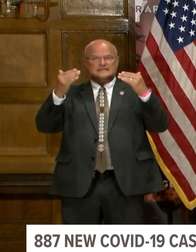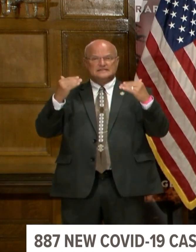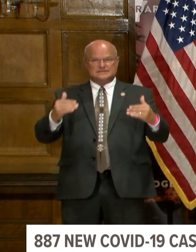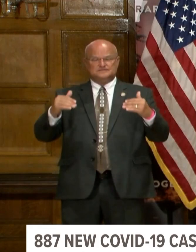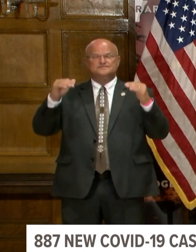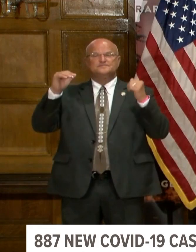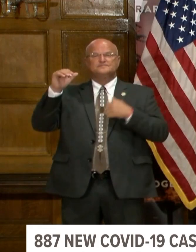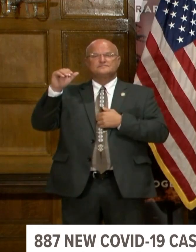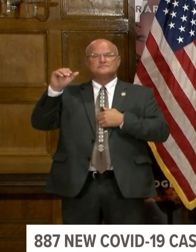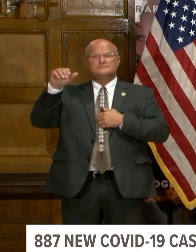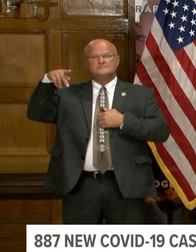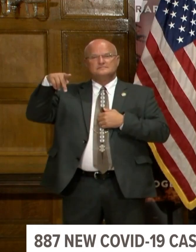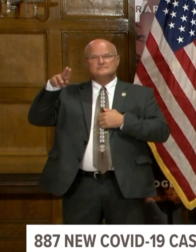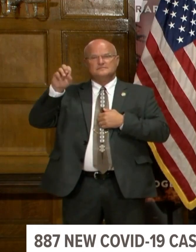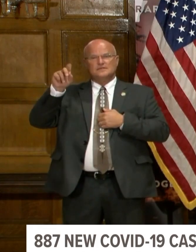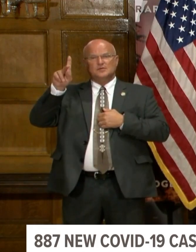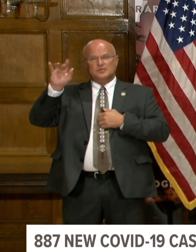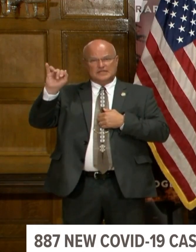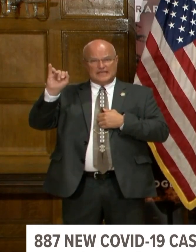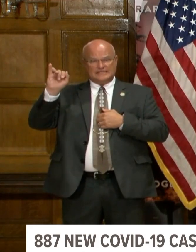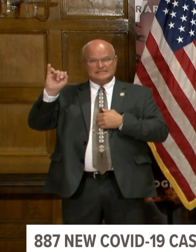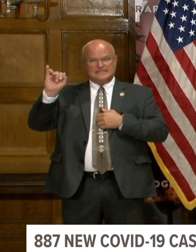follows. Pulaski County